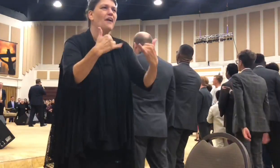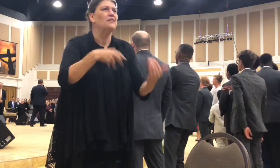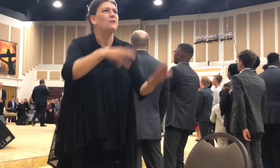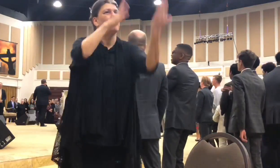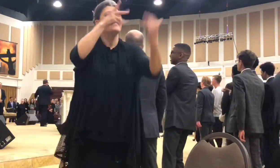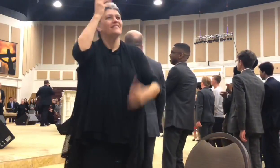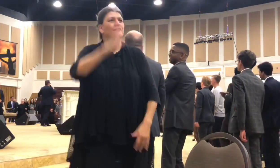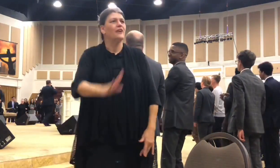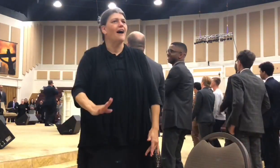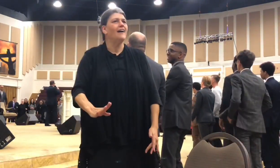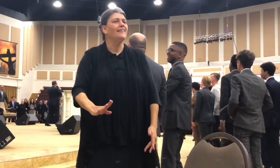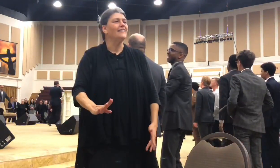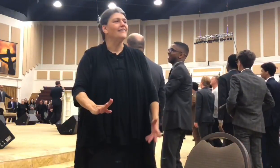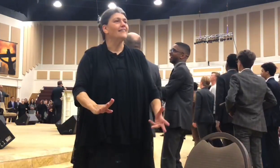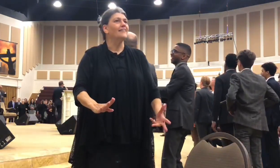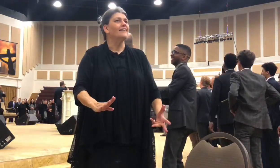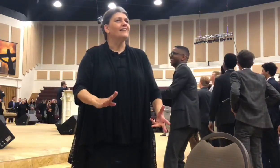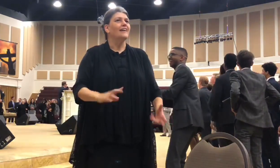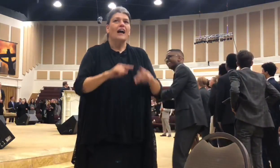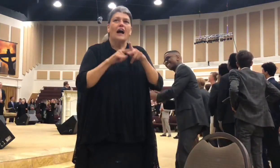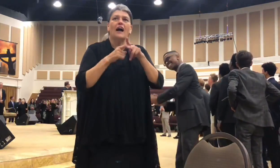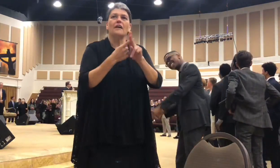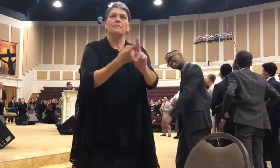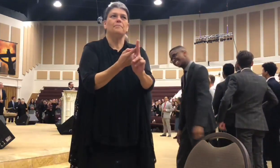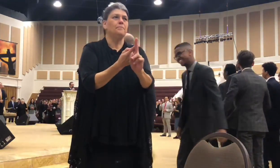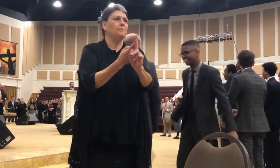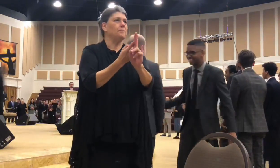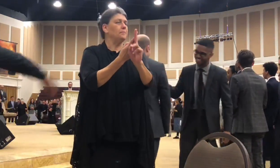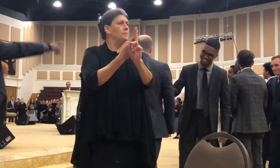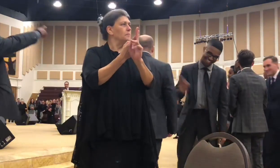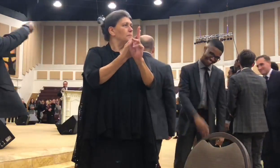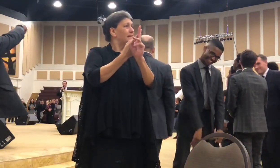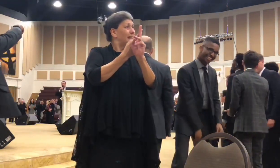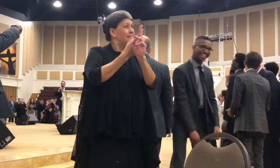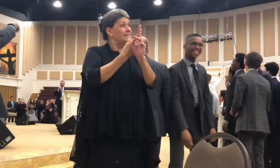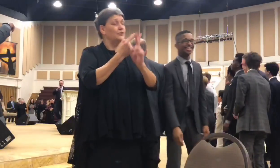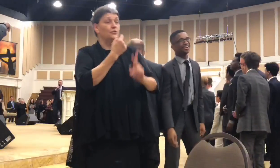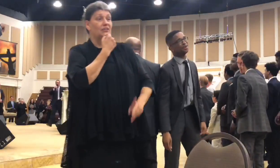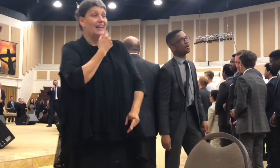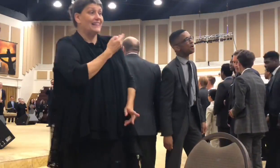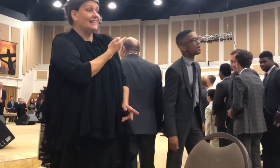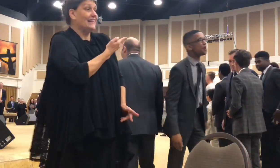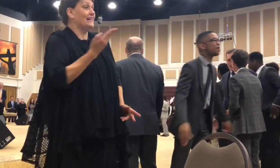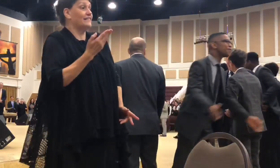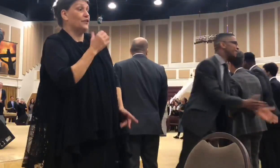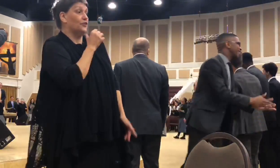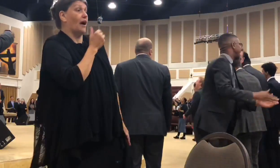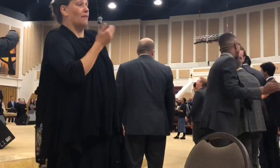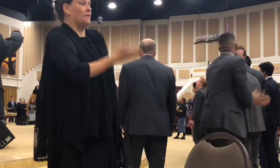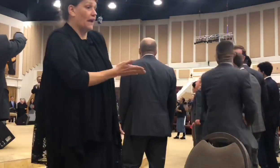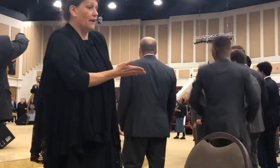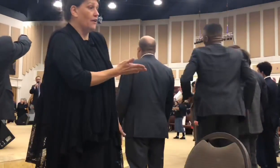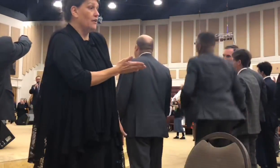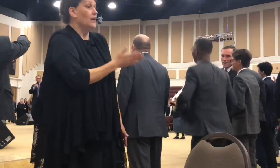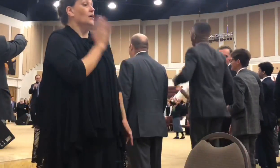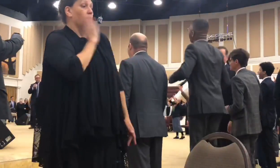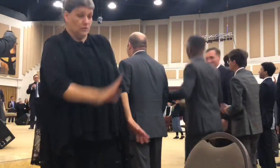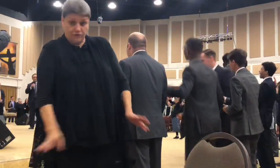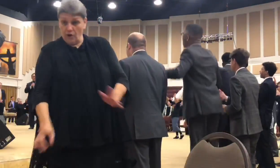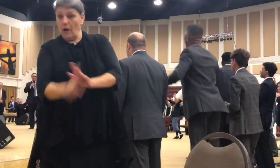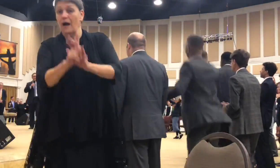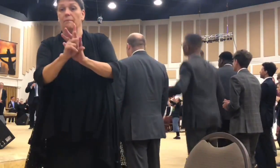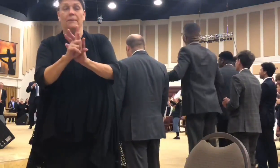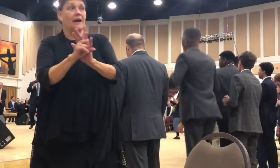of God, I begin to call things that are not as though they were. I believe God can do a miracle in this house tonight.